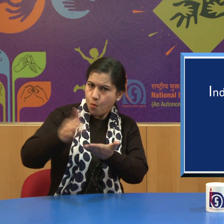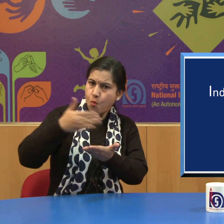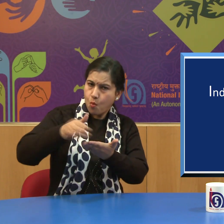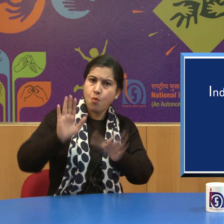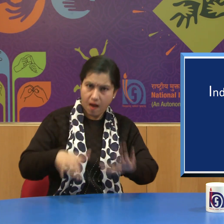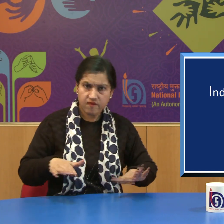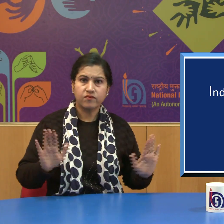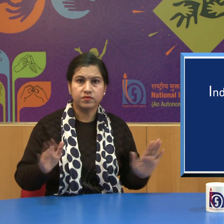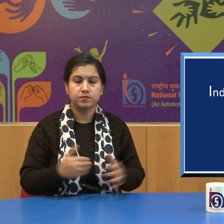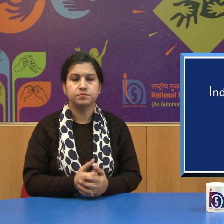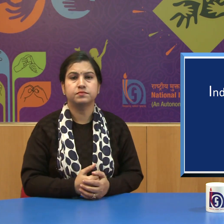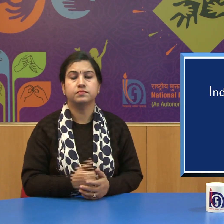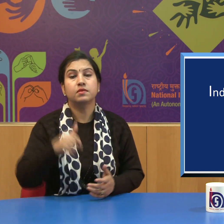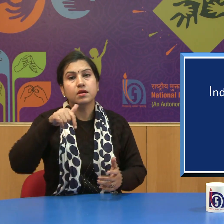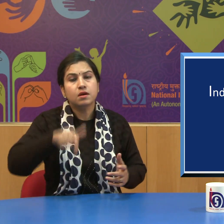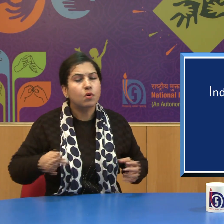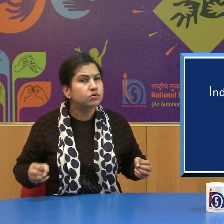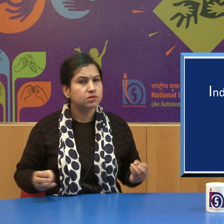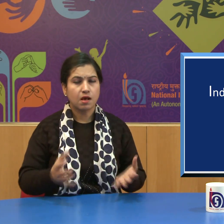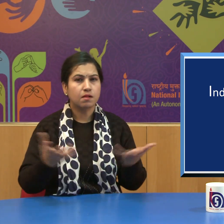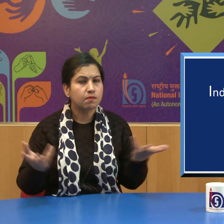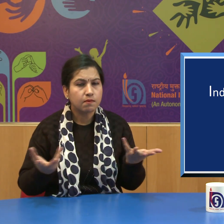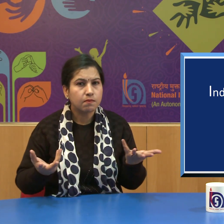Now let us begin by understanding the meaning of the word